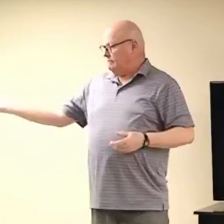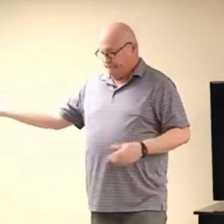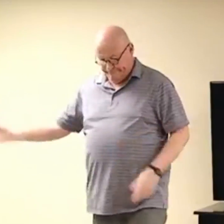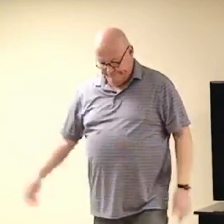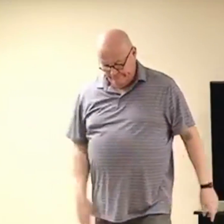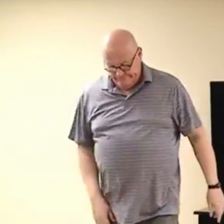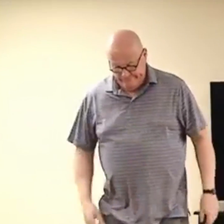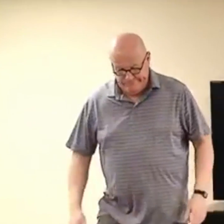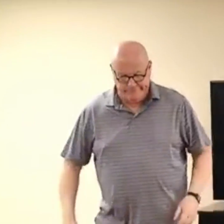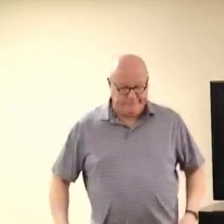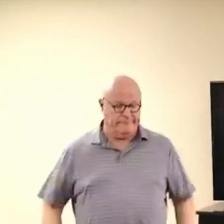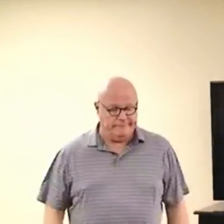Talk.